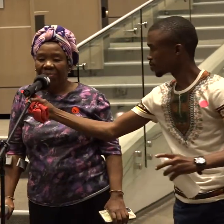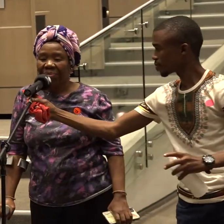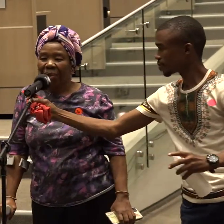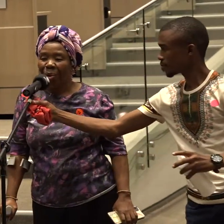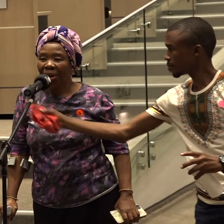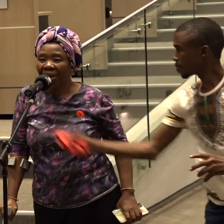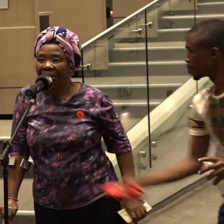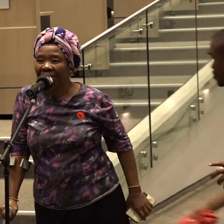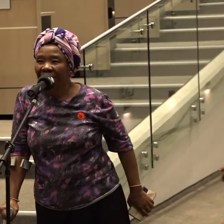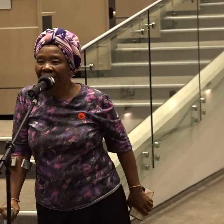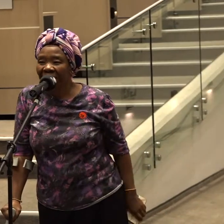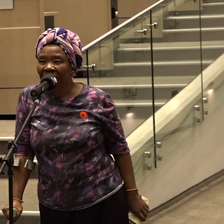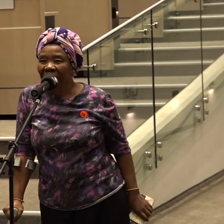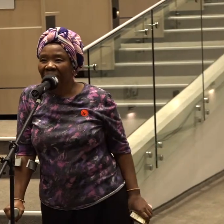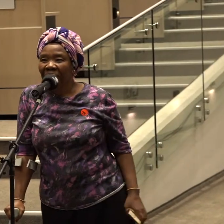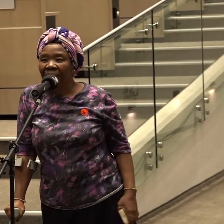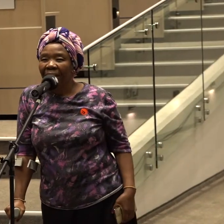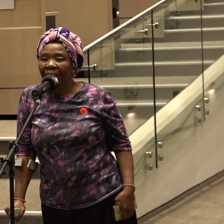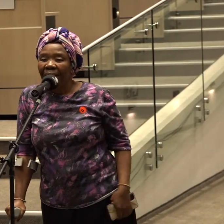okay